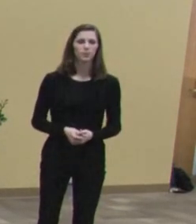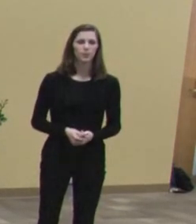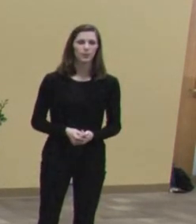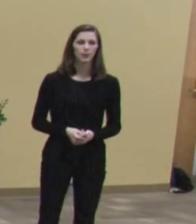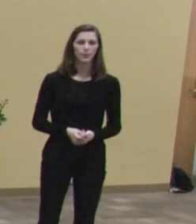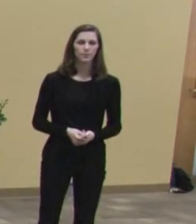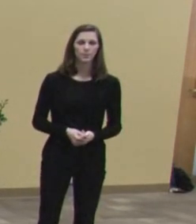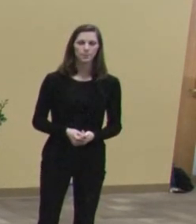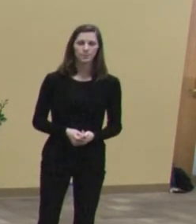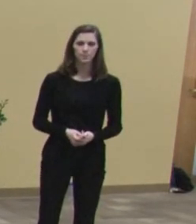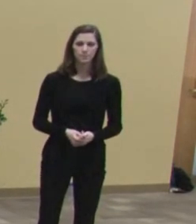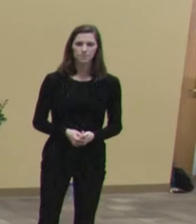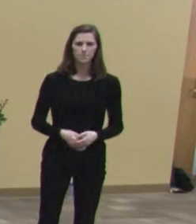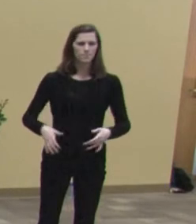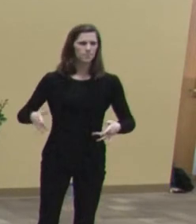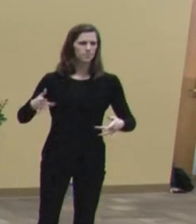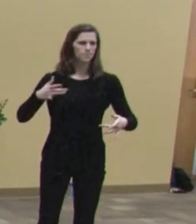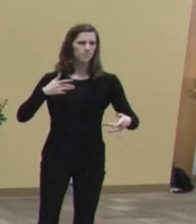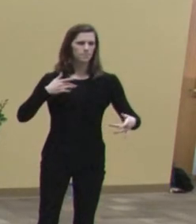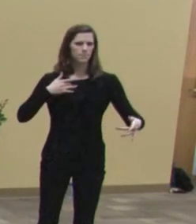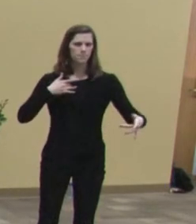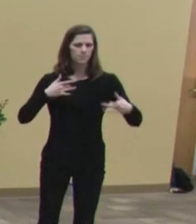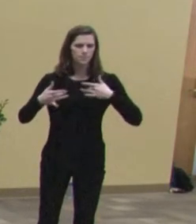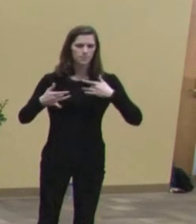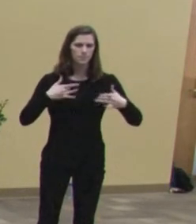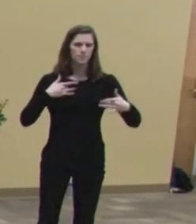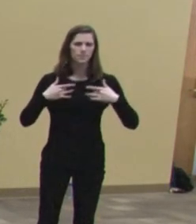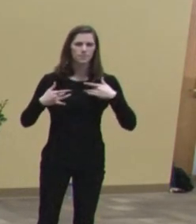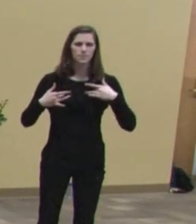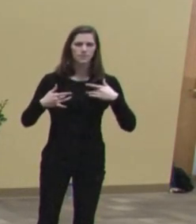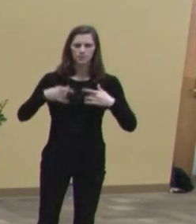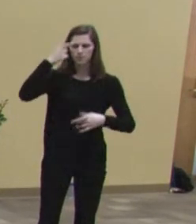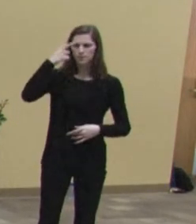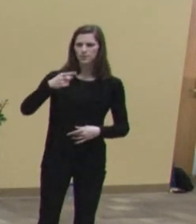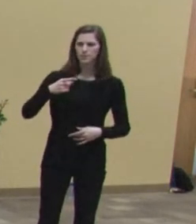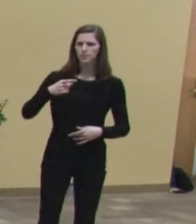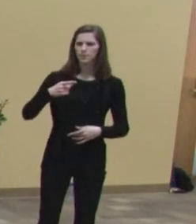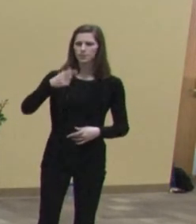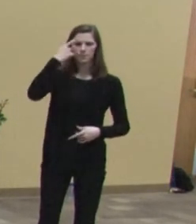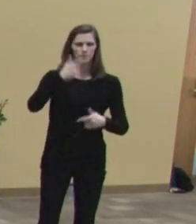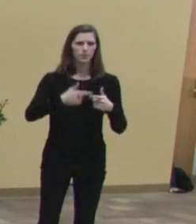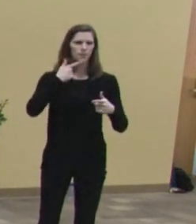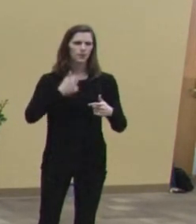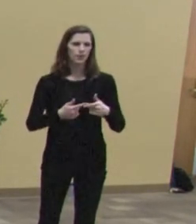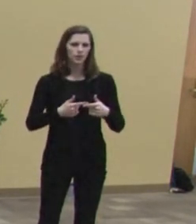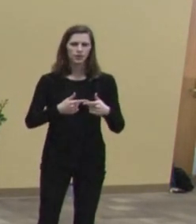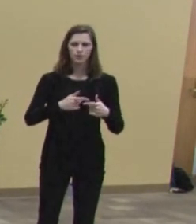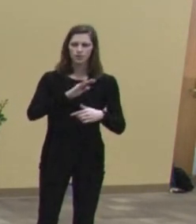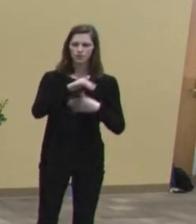Be concerned about your brother. You may not be on strap,